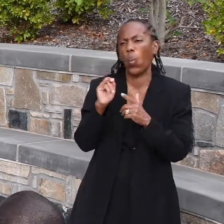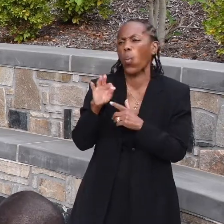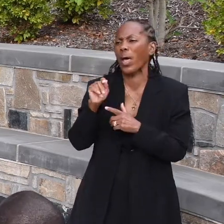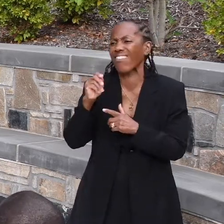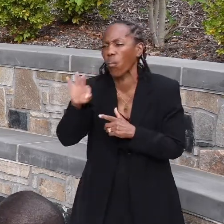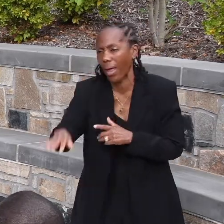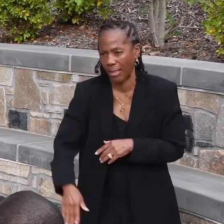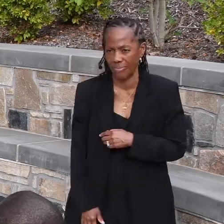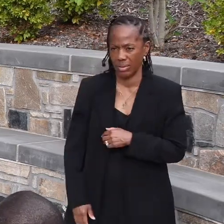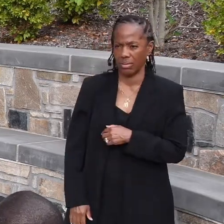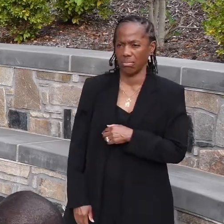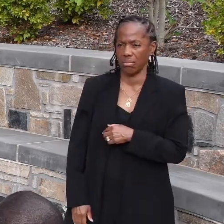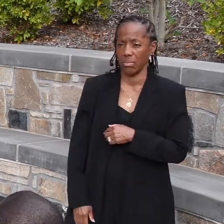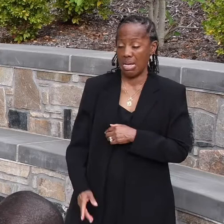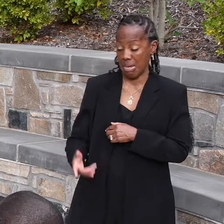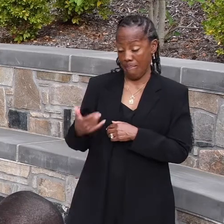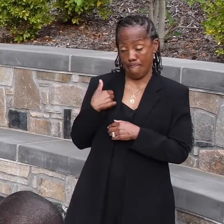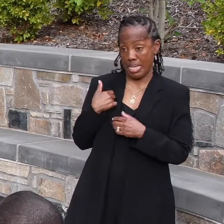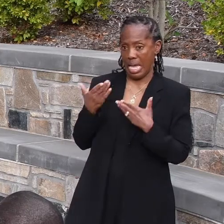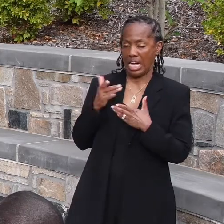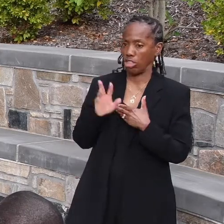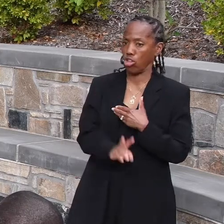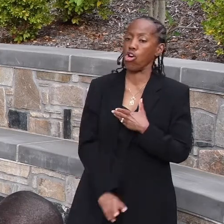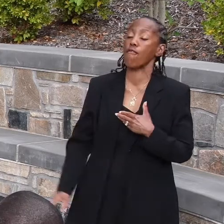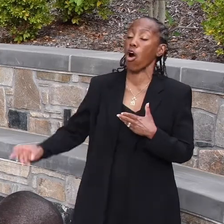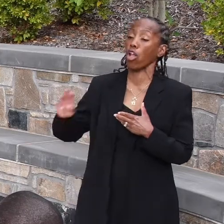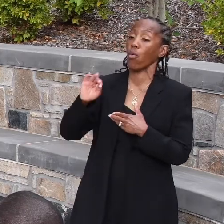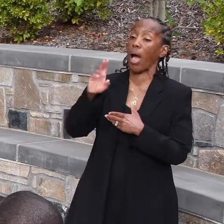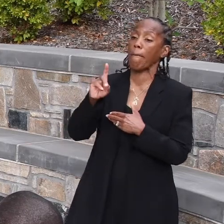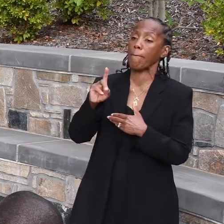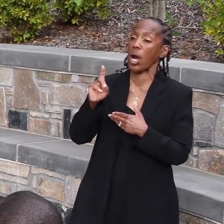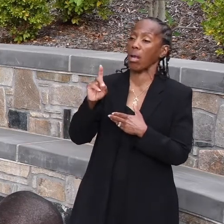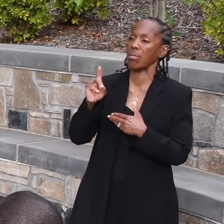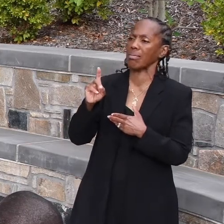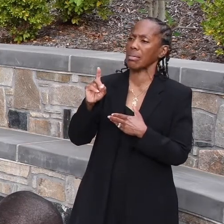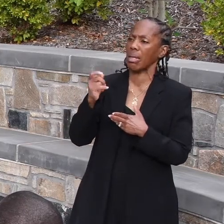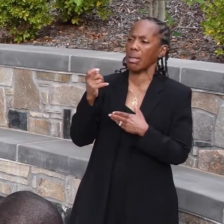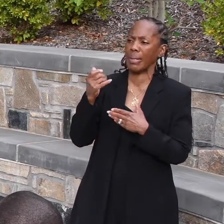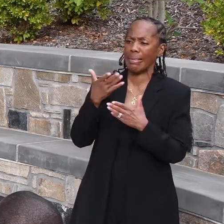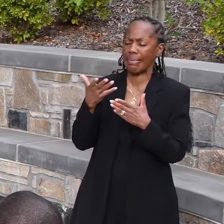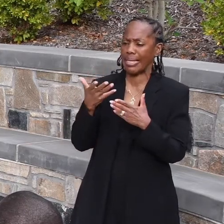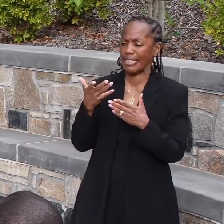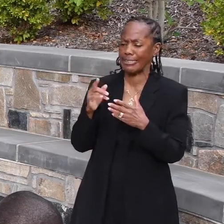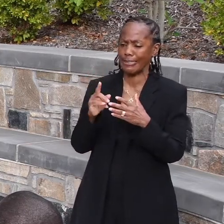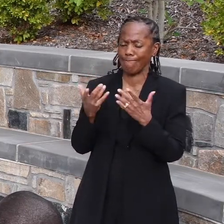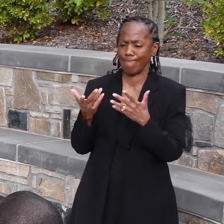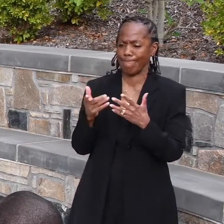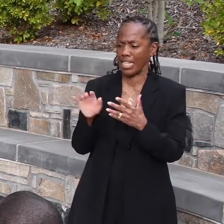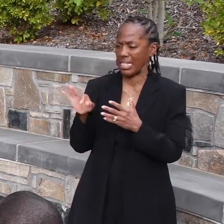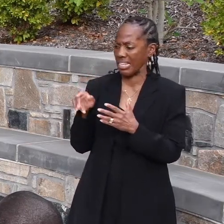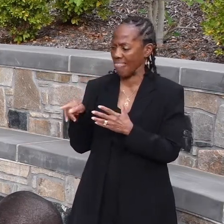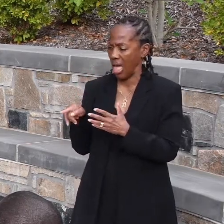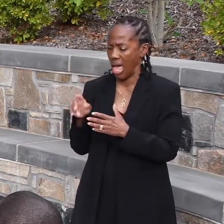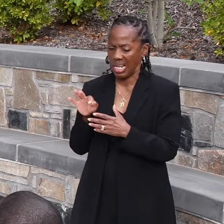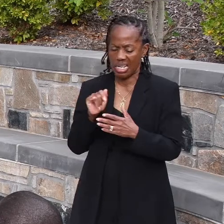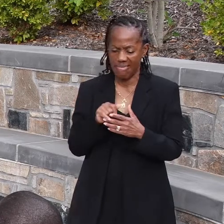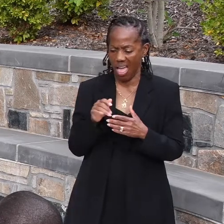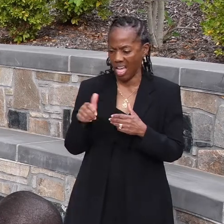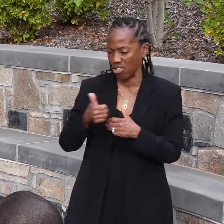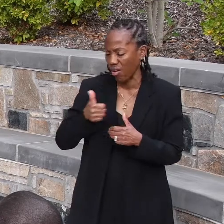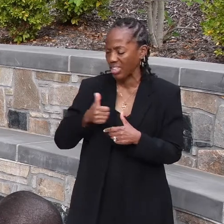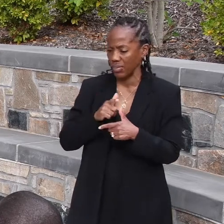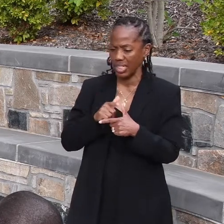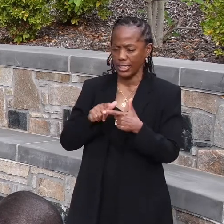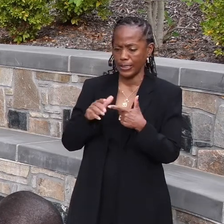and boards all over the state of Maryland. And there's so many little pieces, there are gaps that you need. So you mentioned transportation across